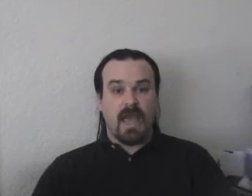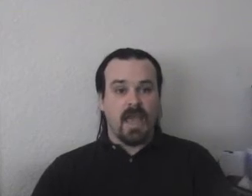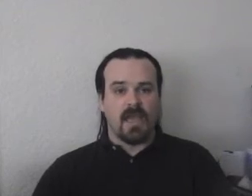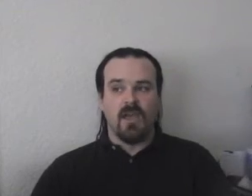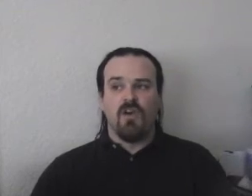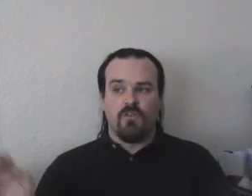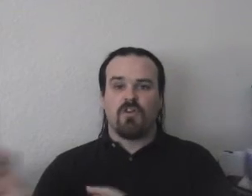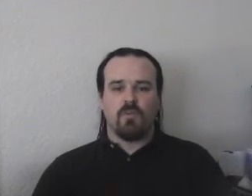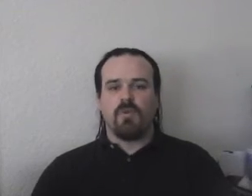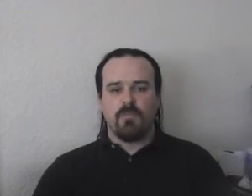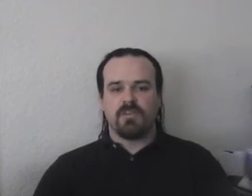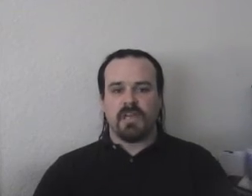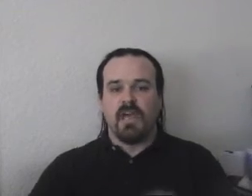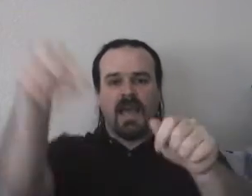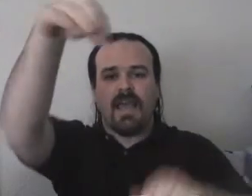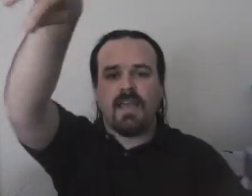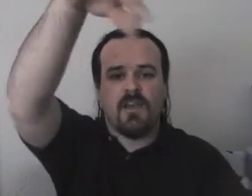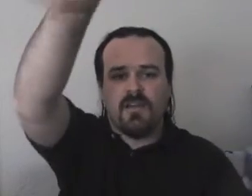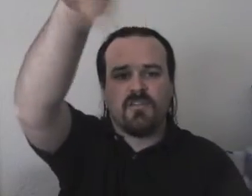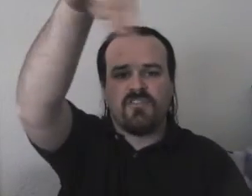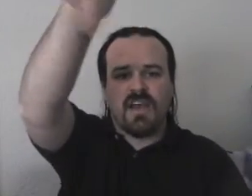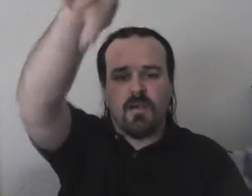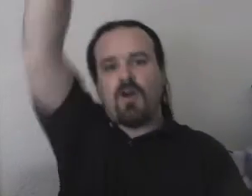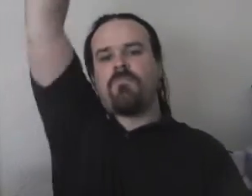okay for a group of people to say, hey, here's a job.